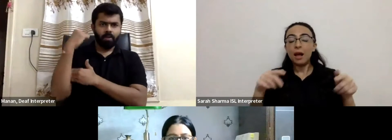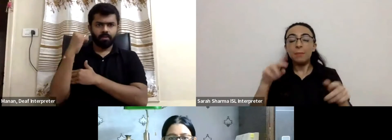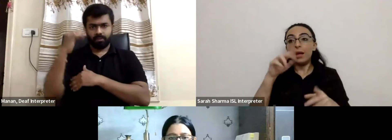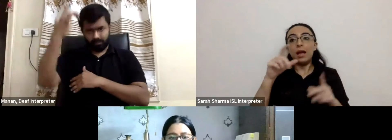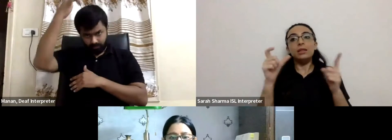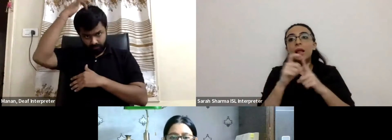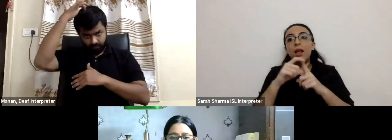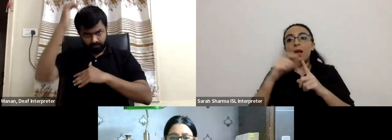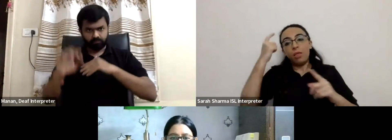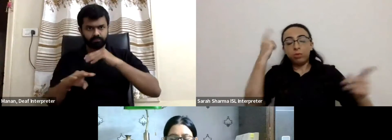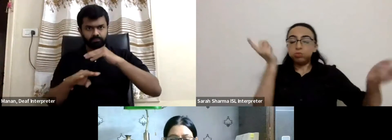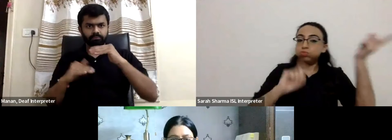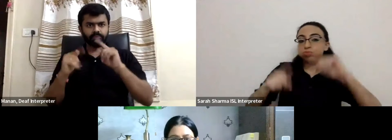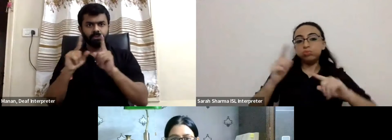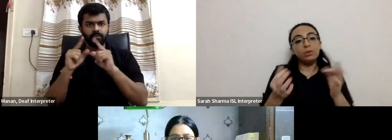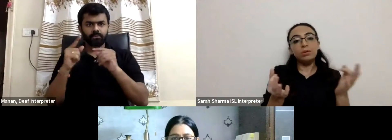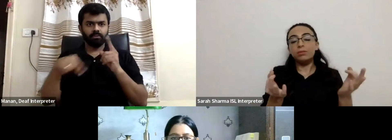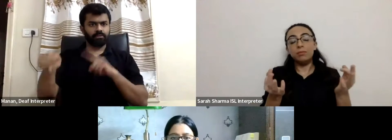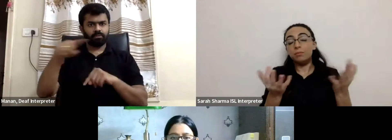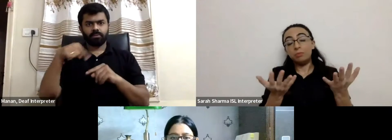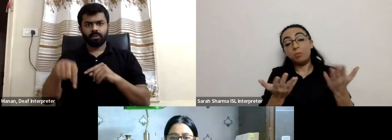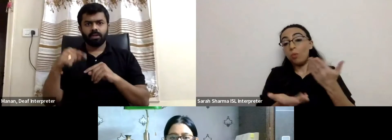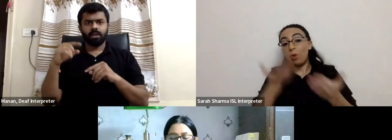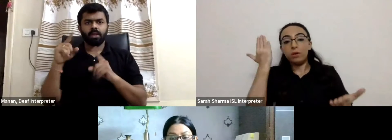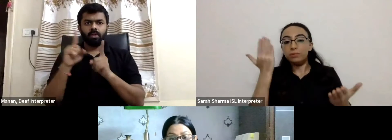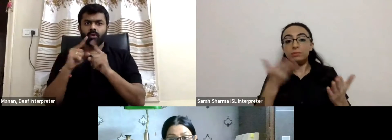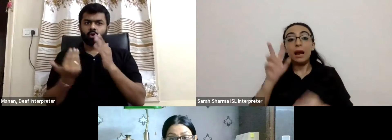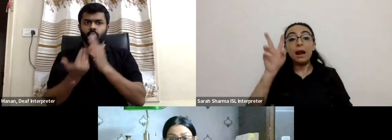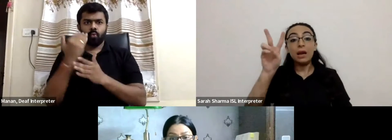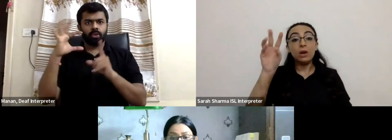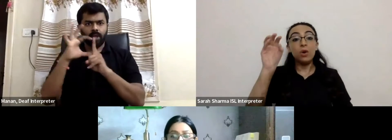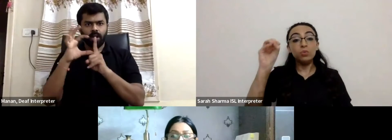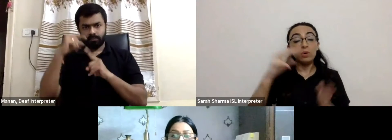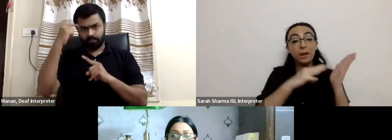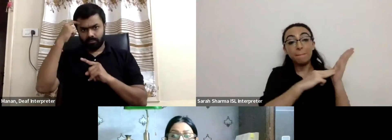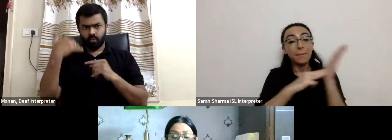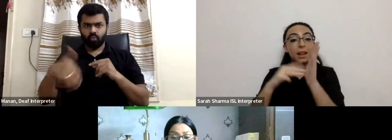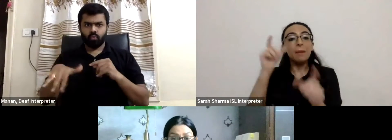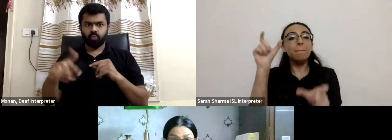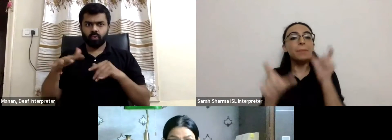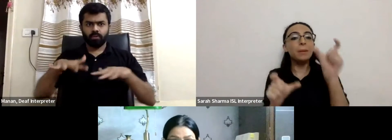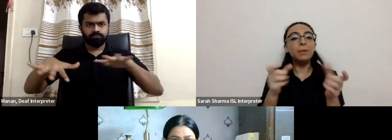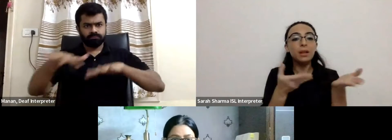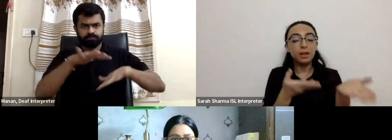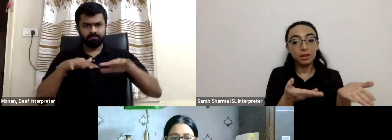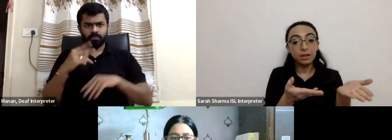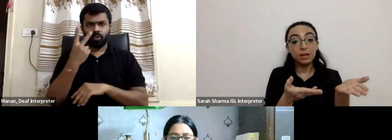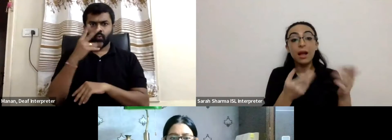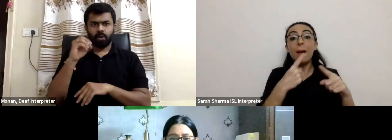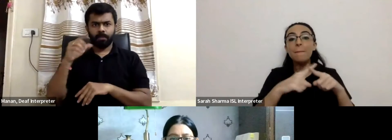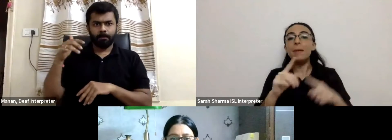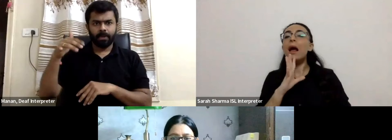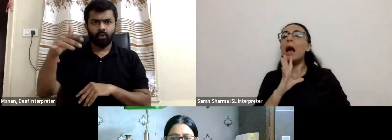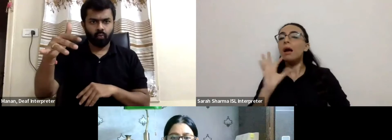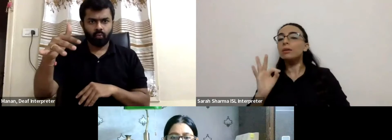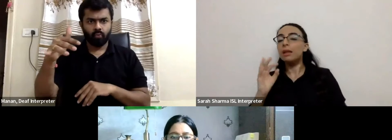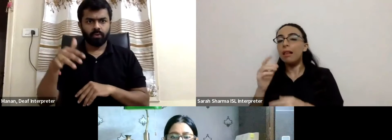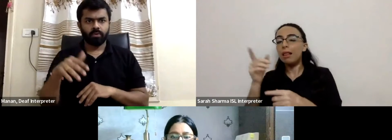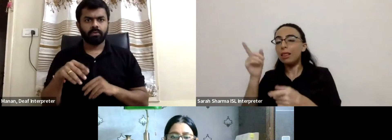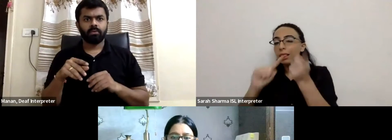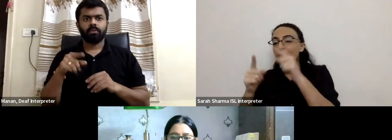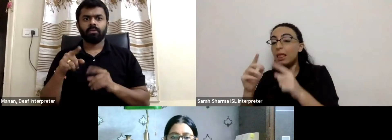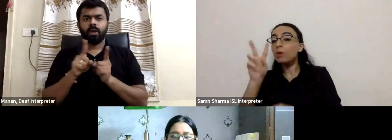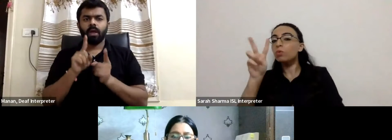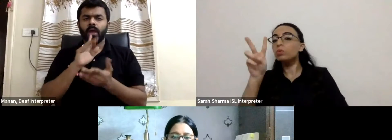Its official population is approximately 20 millions, but unofficial is 26 million, because scores of